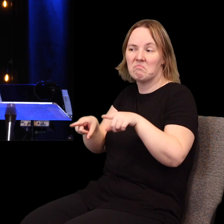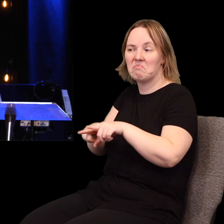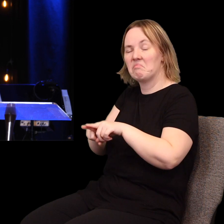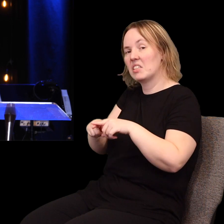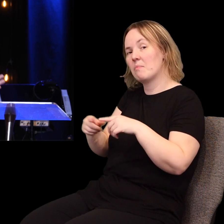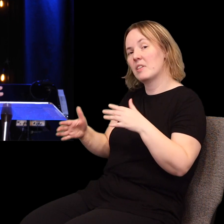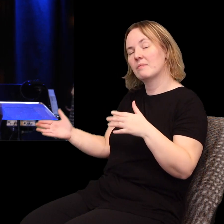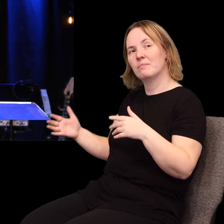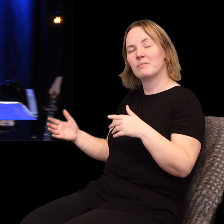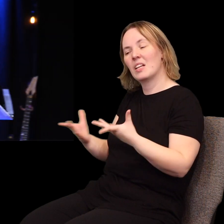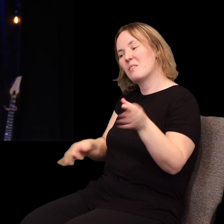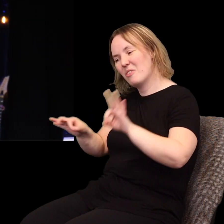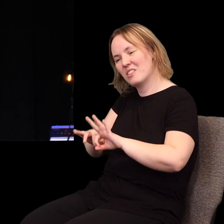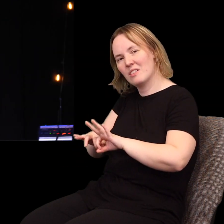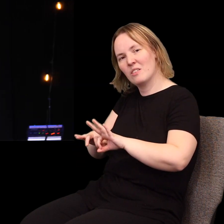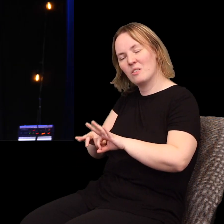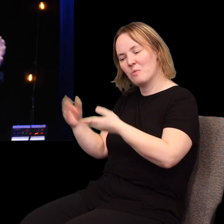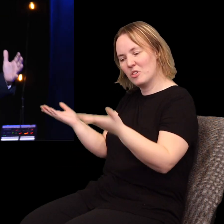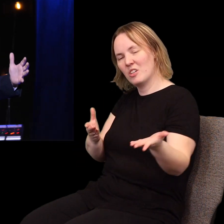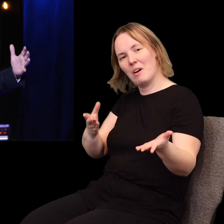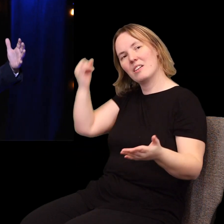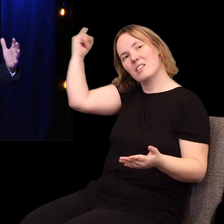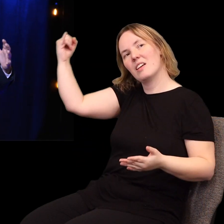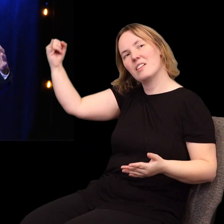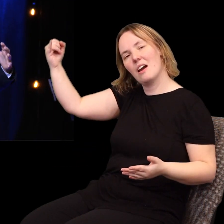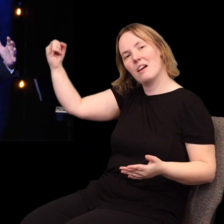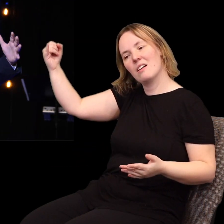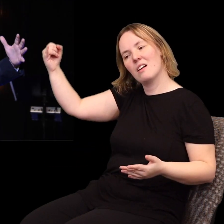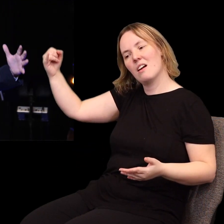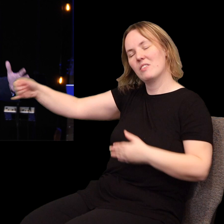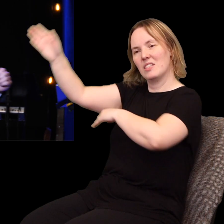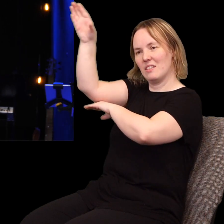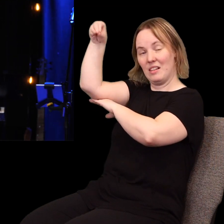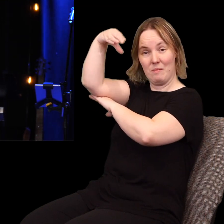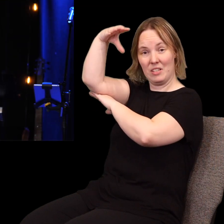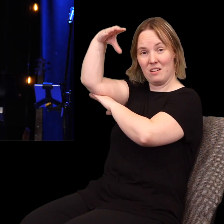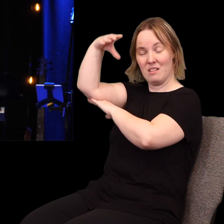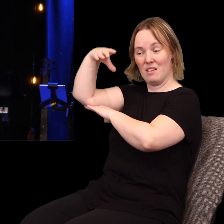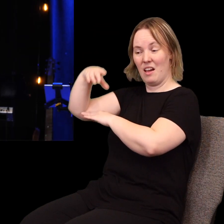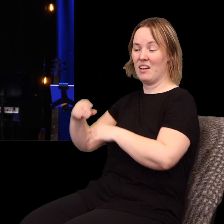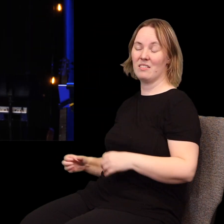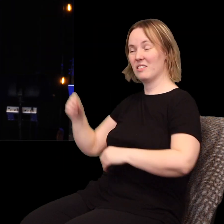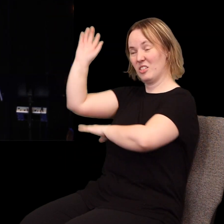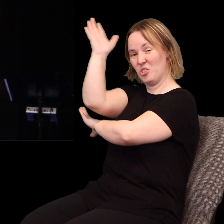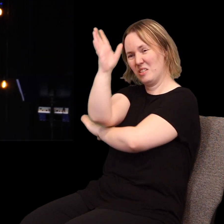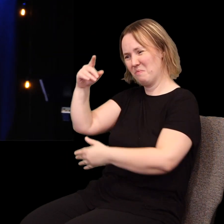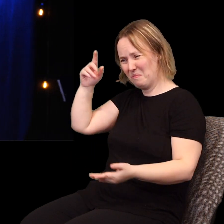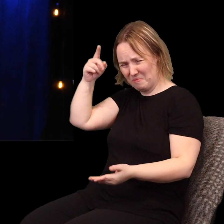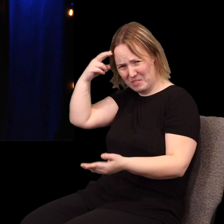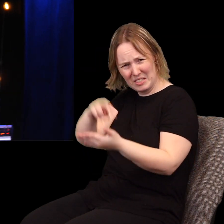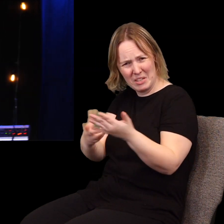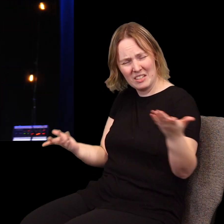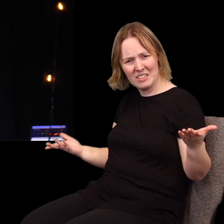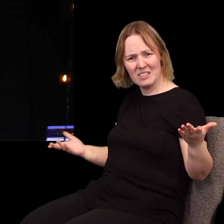thing. The importance of that is this. When we're going back to this idea in Zechariah of the lampstand, what does that mean? The olive trees, what does